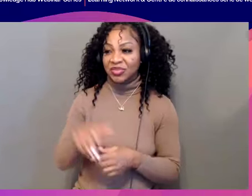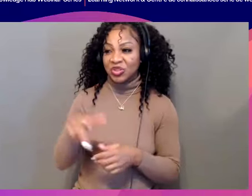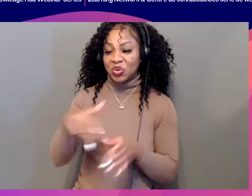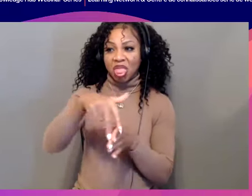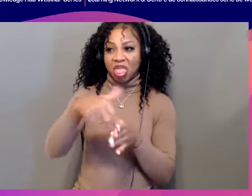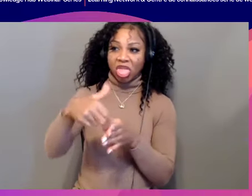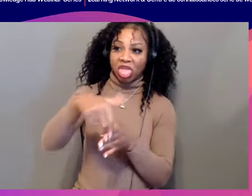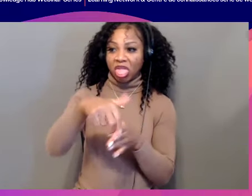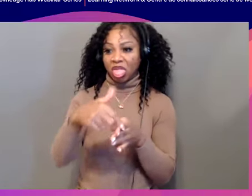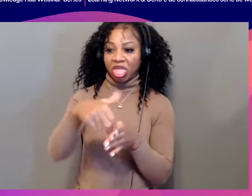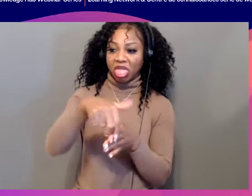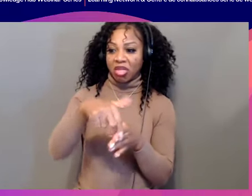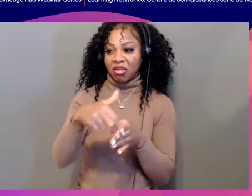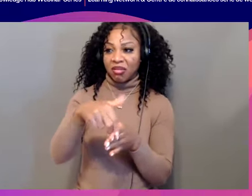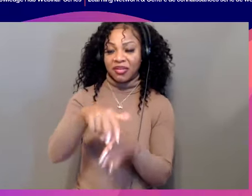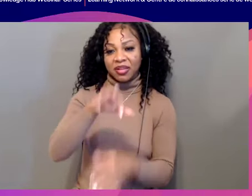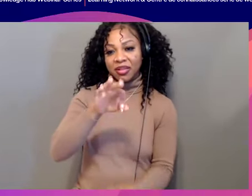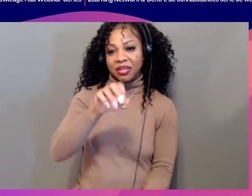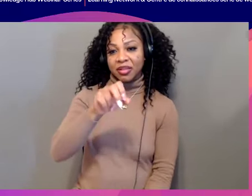sitter, you're